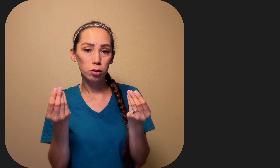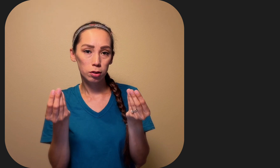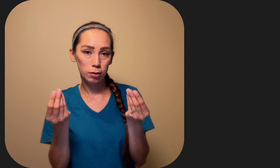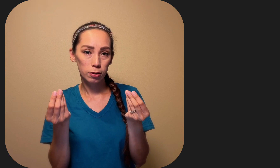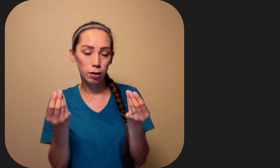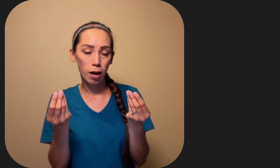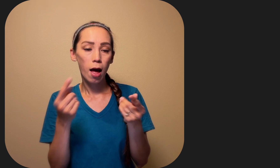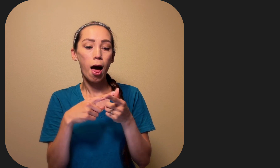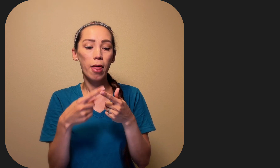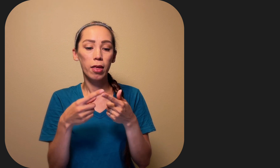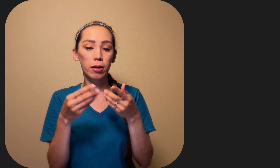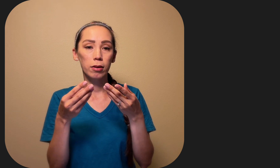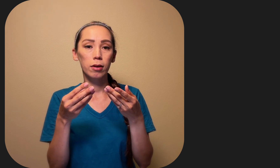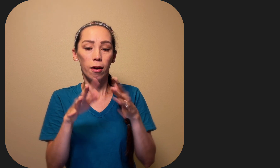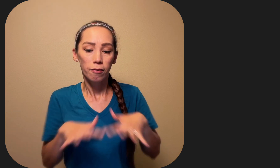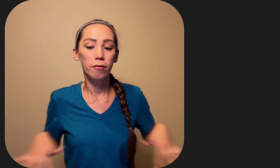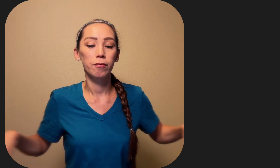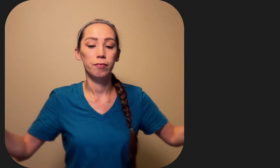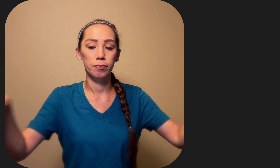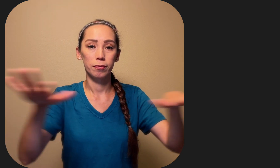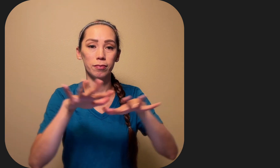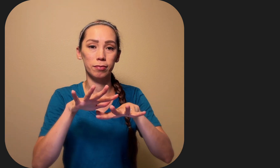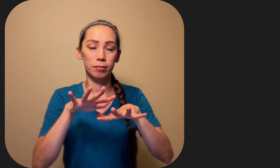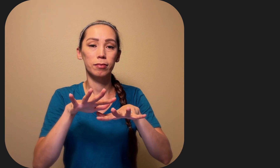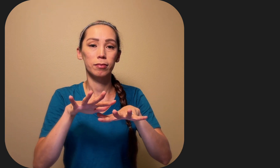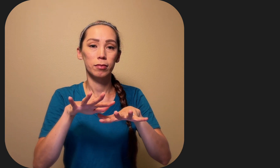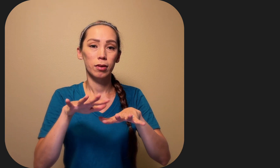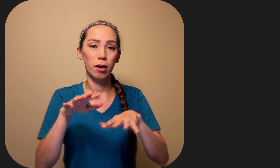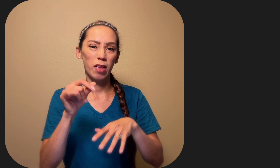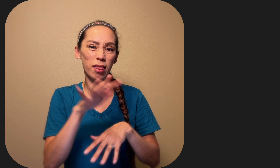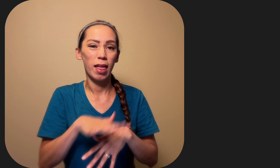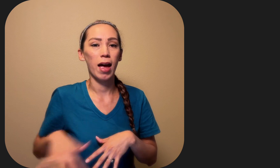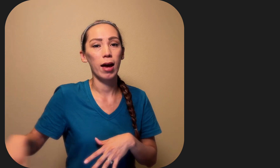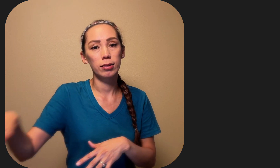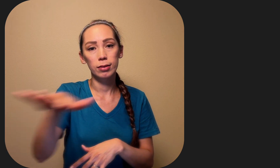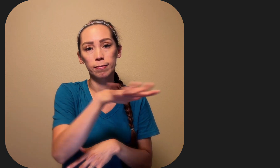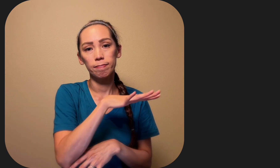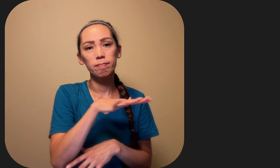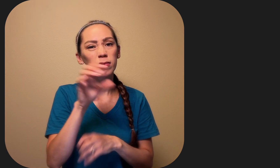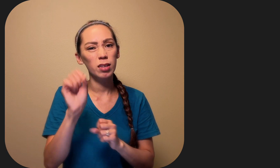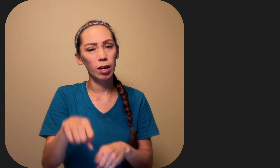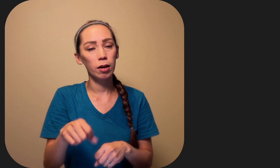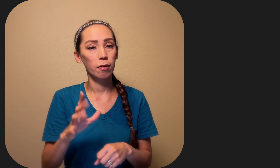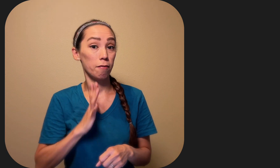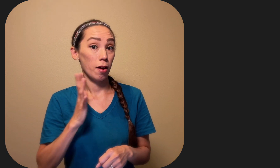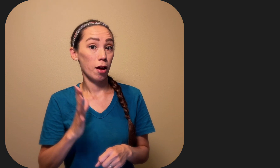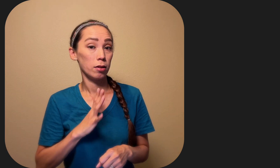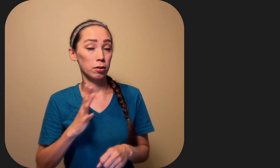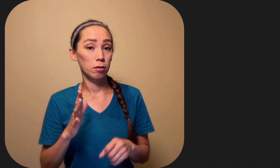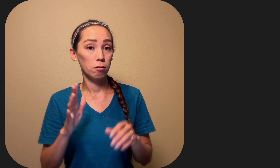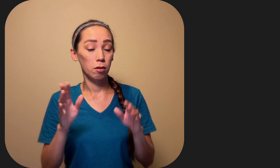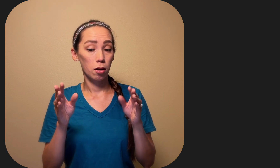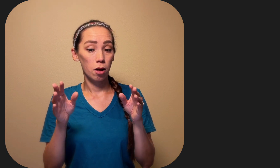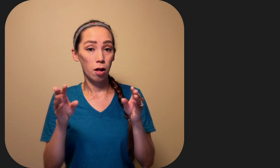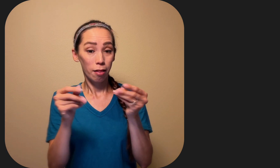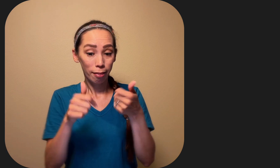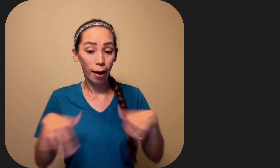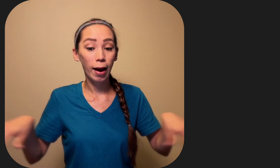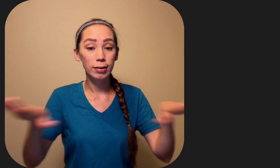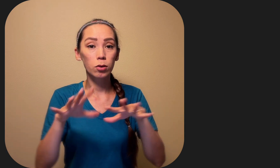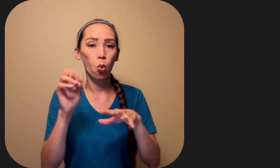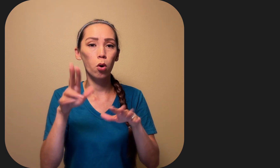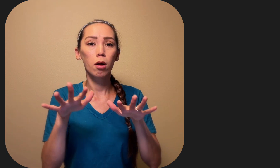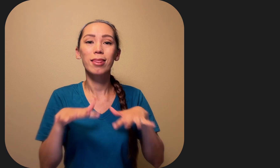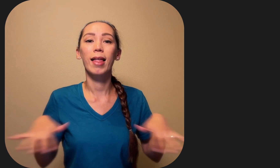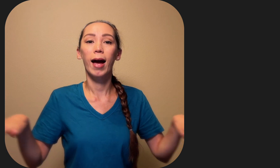dirt, and then the vastness of the land, like this land. So there's a couple ways to do that. You can do either really